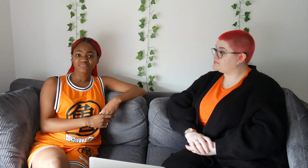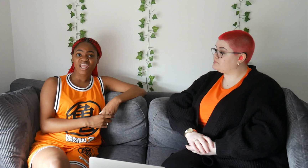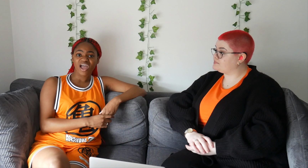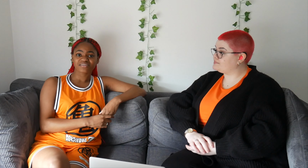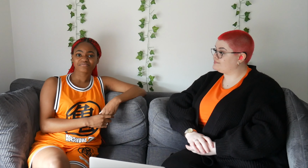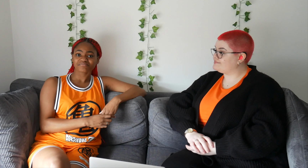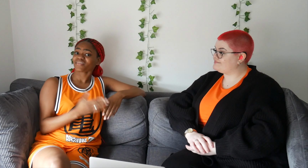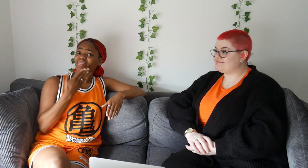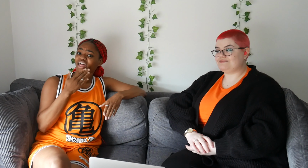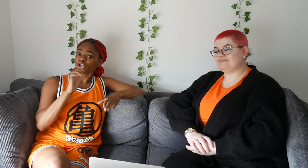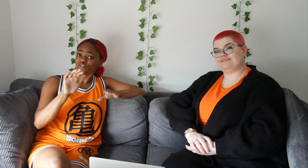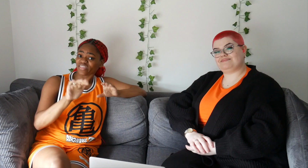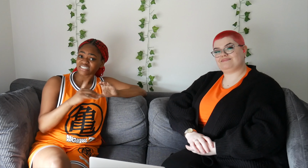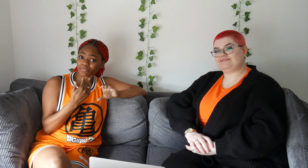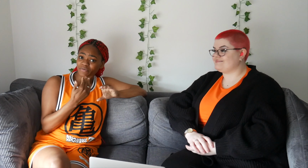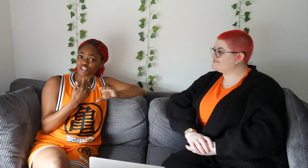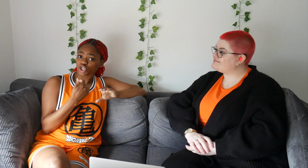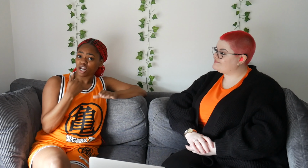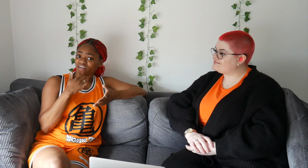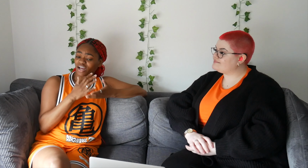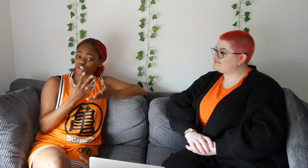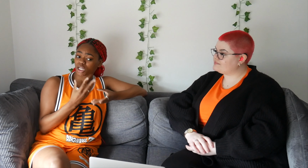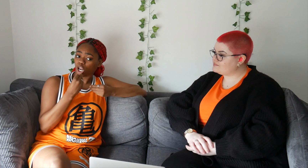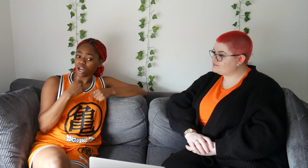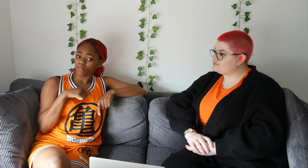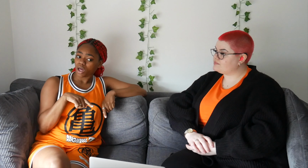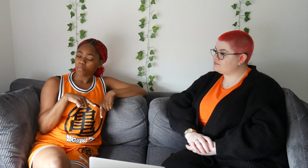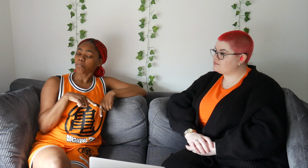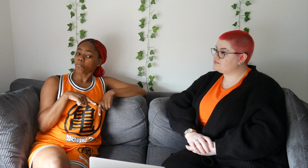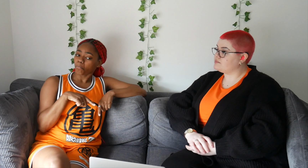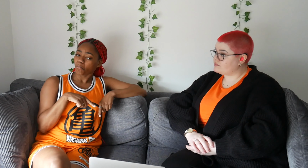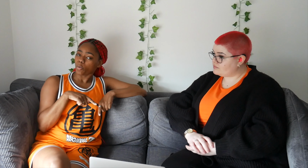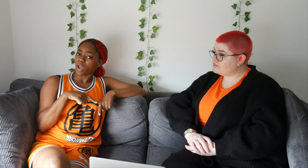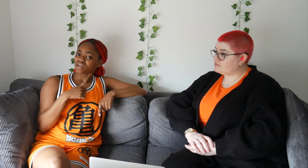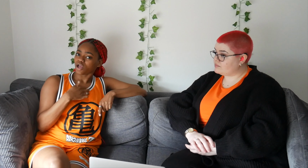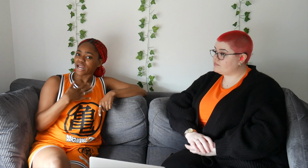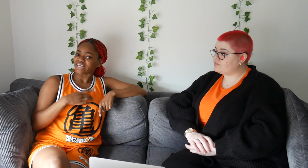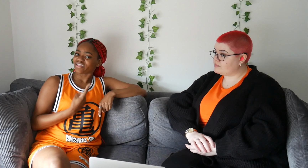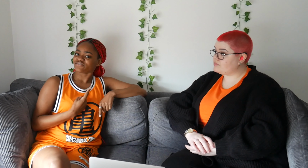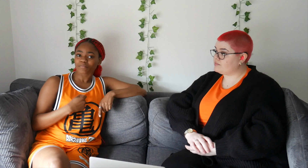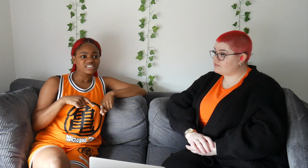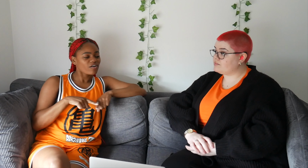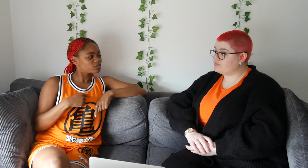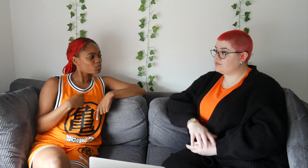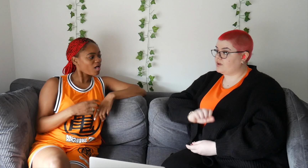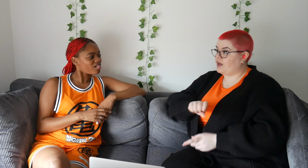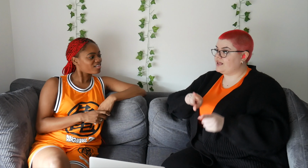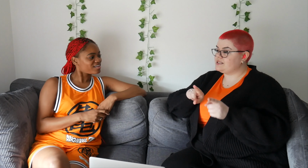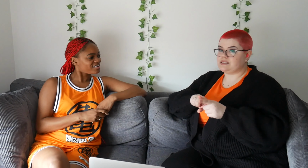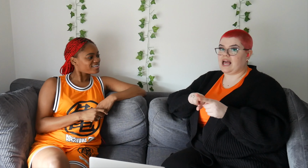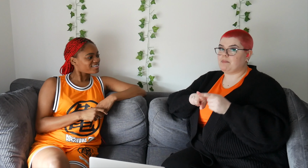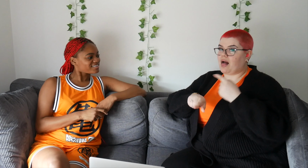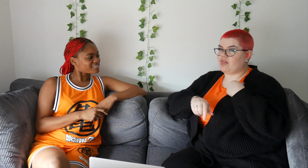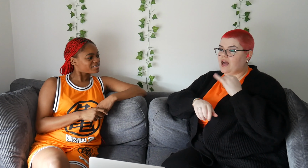good. Thank you for this submission. I've actually learned quite a few things that I might use for myself as well. Same. I think I